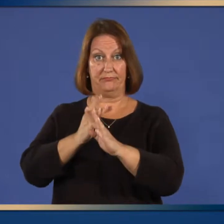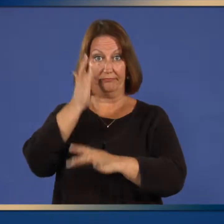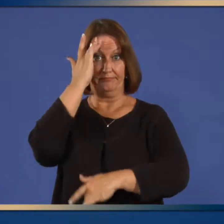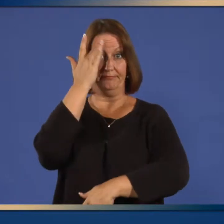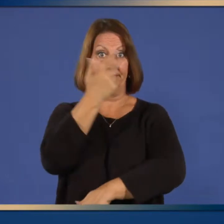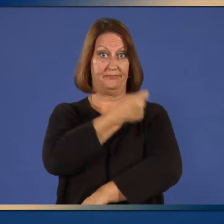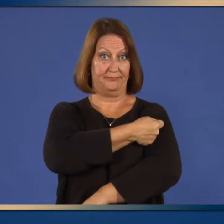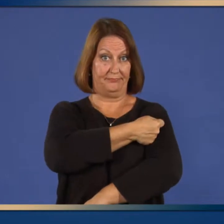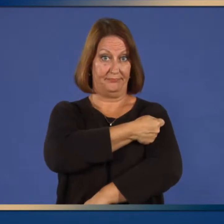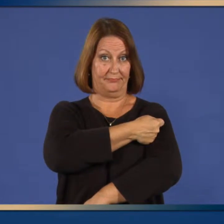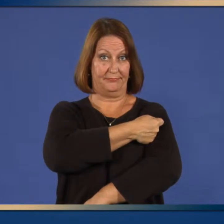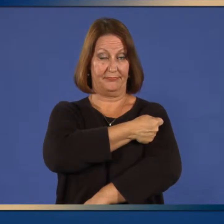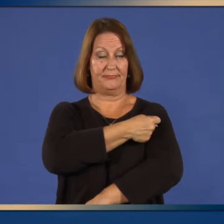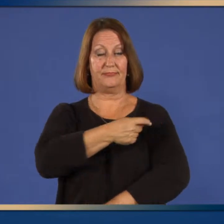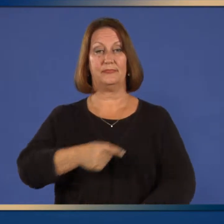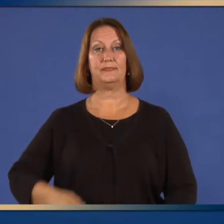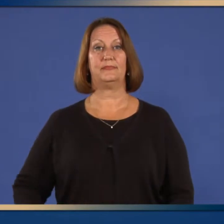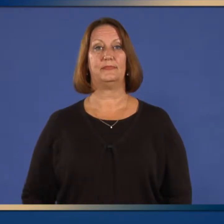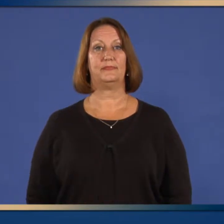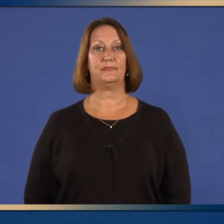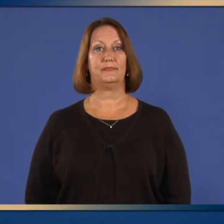vaccination,